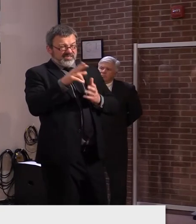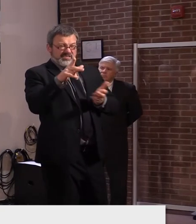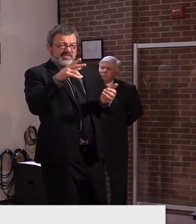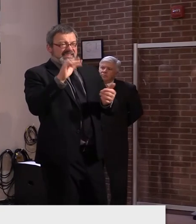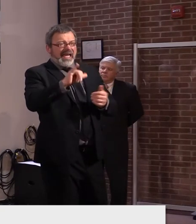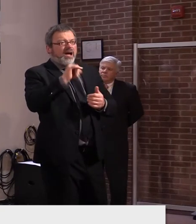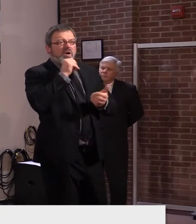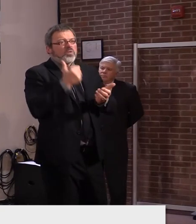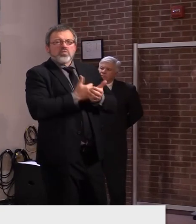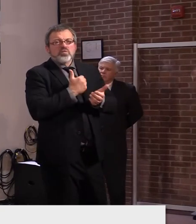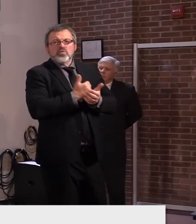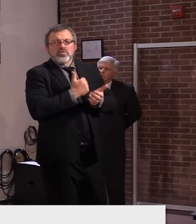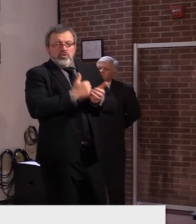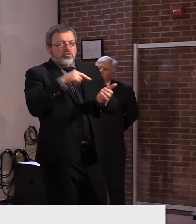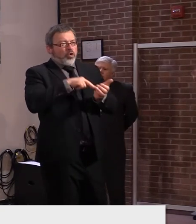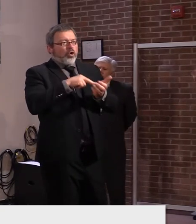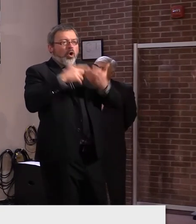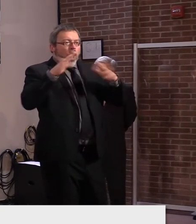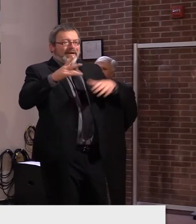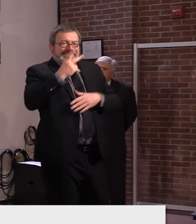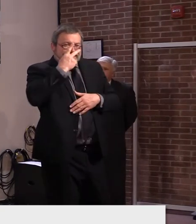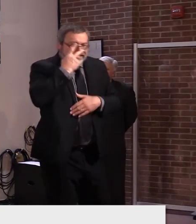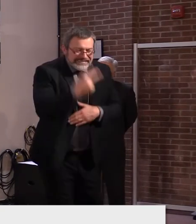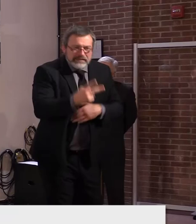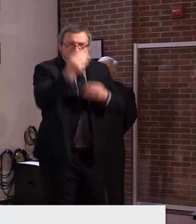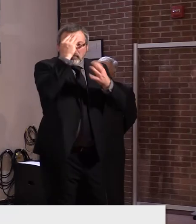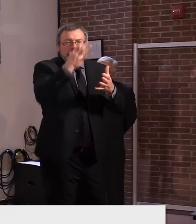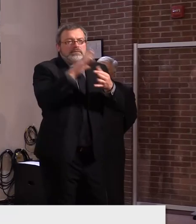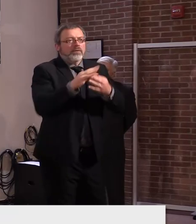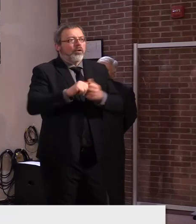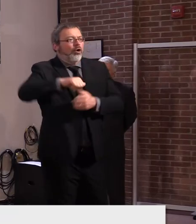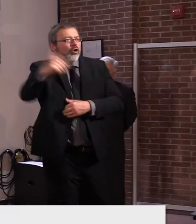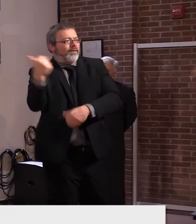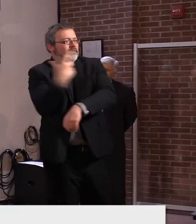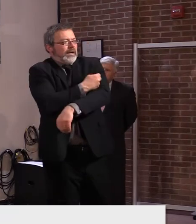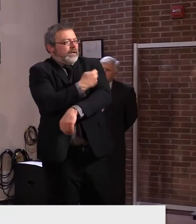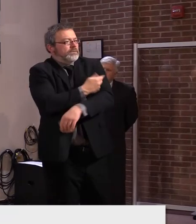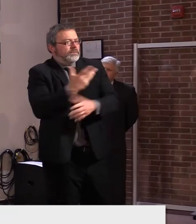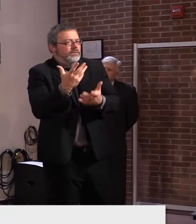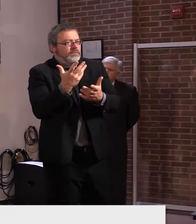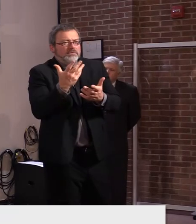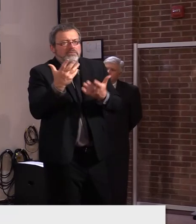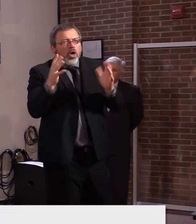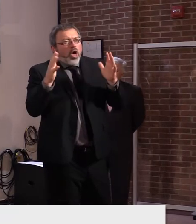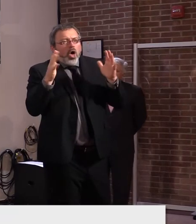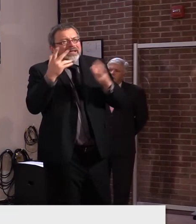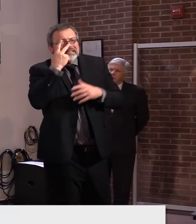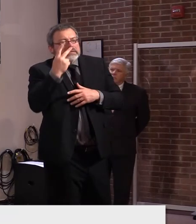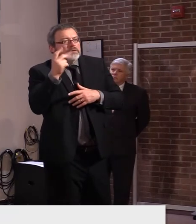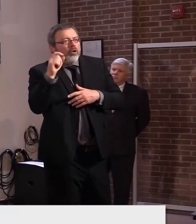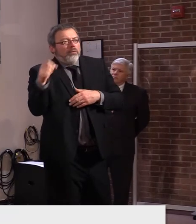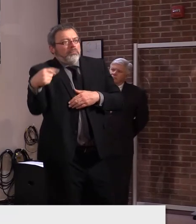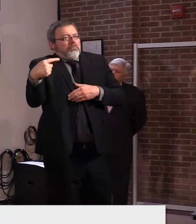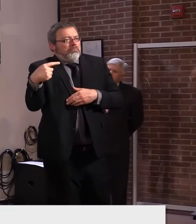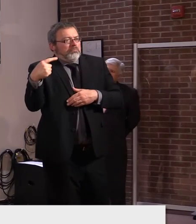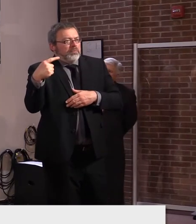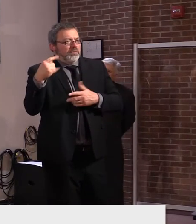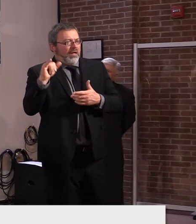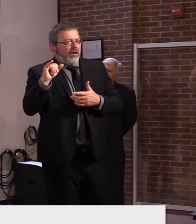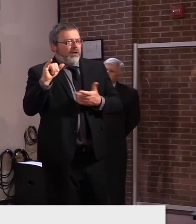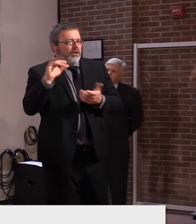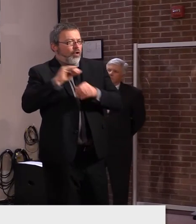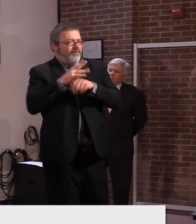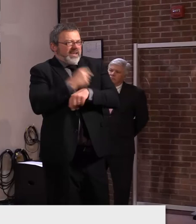they went in to verify, for example, someone's measles vaccine, they could see the COVID vaccination in the